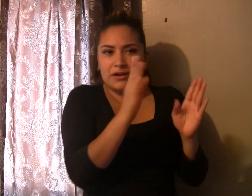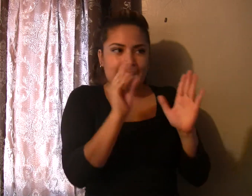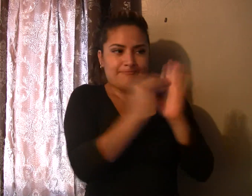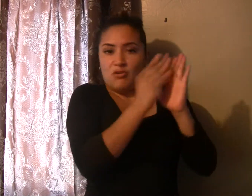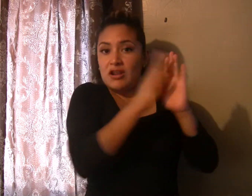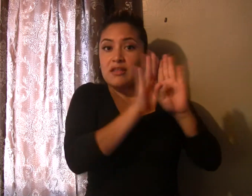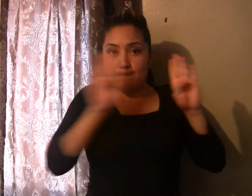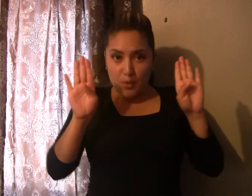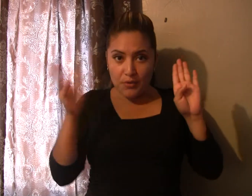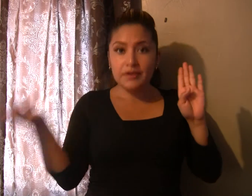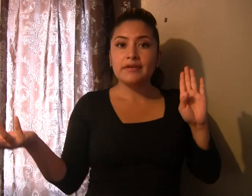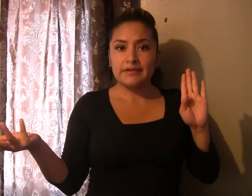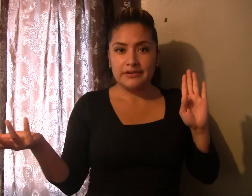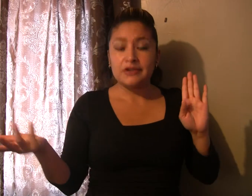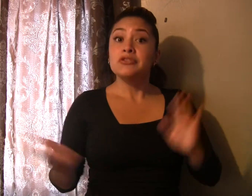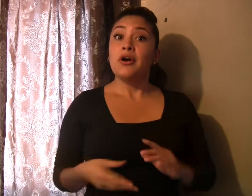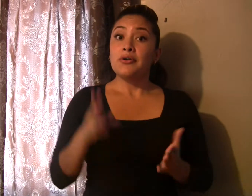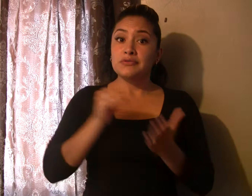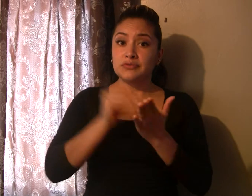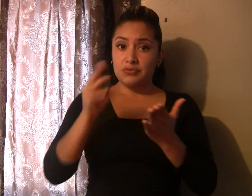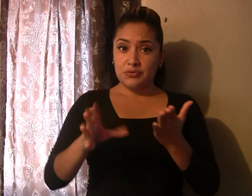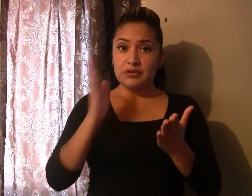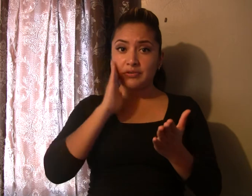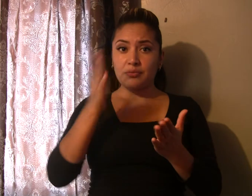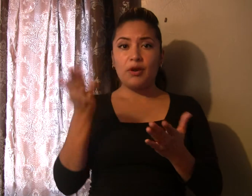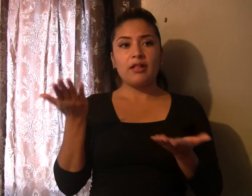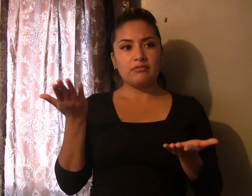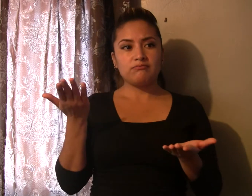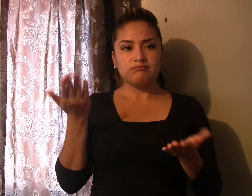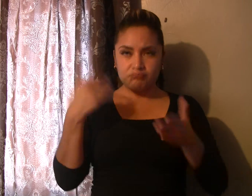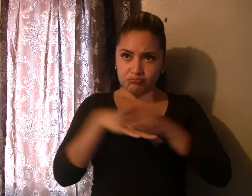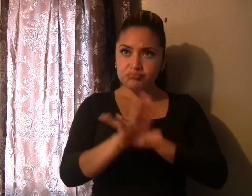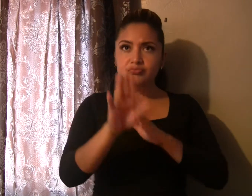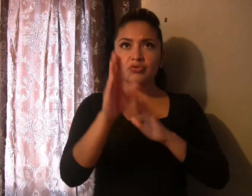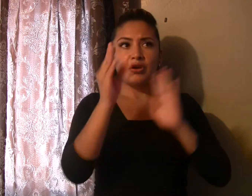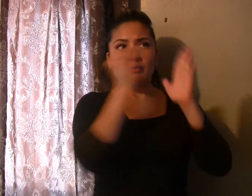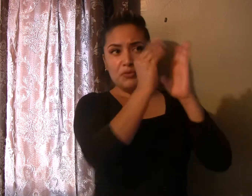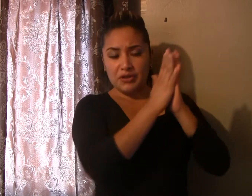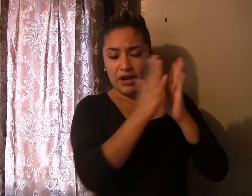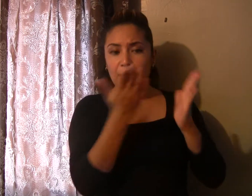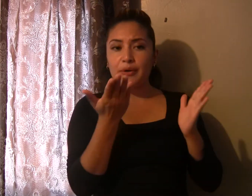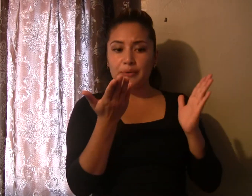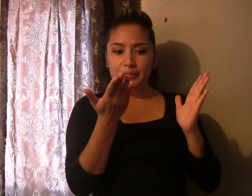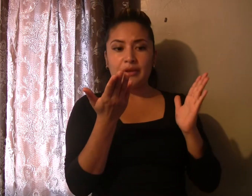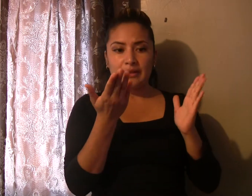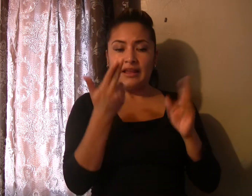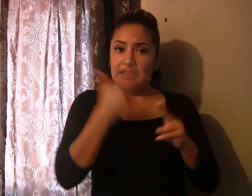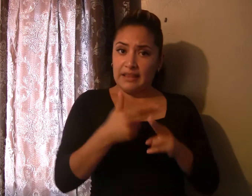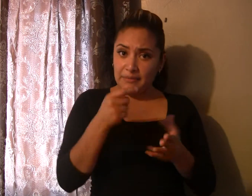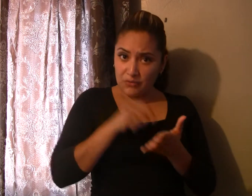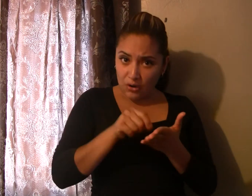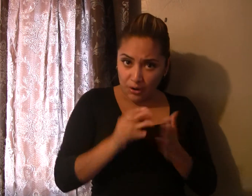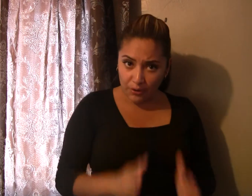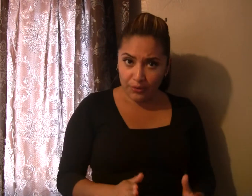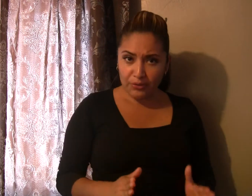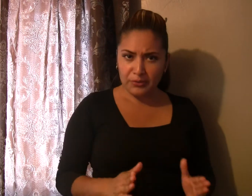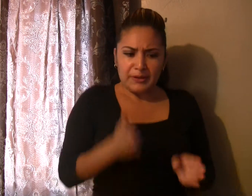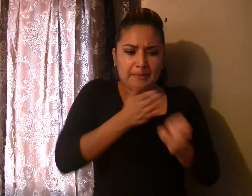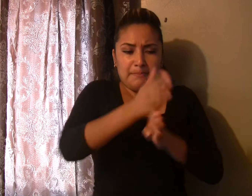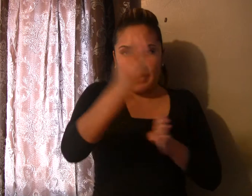So students come in, they write the name of the article, main idea, whatnot, on the board, and then everyone browses around